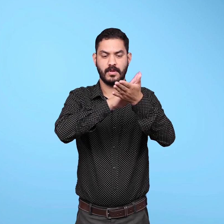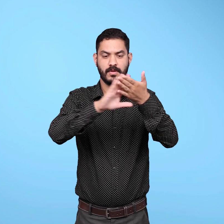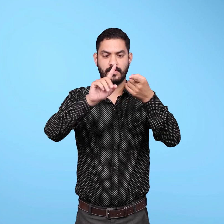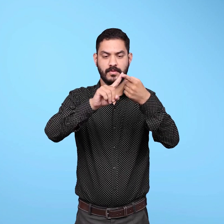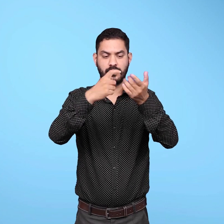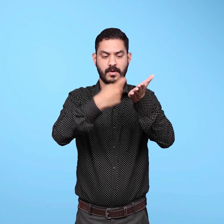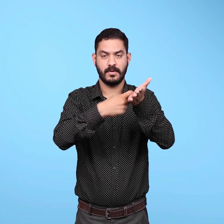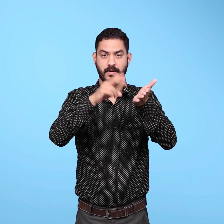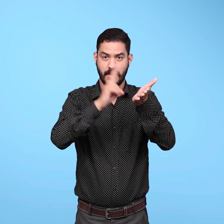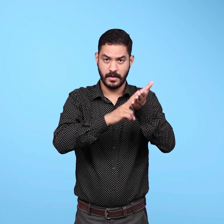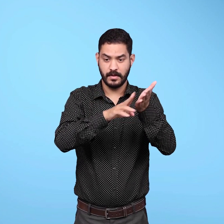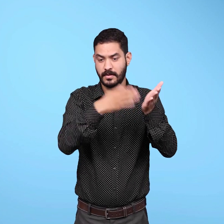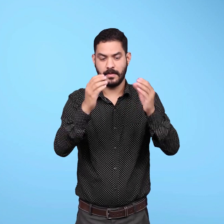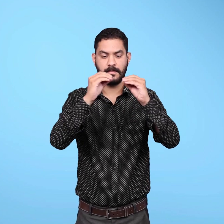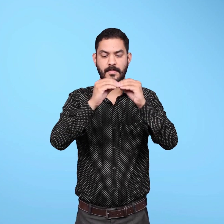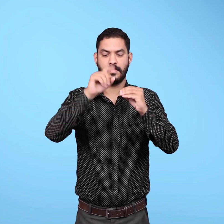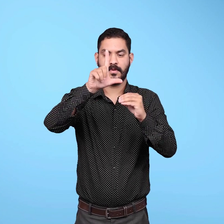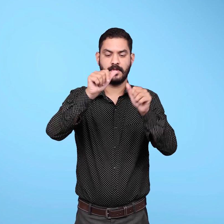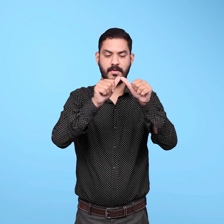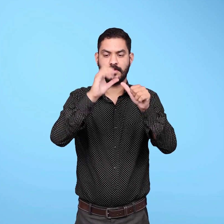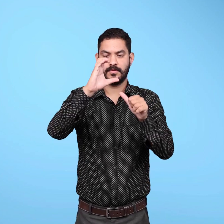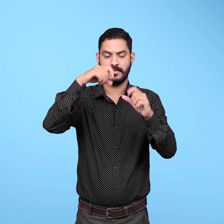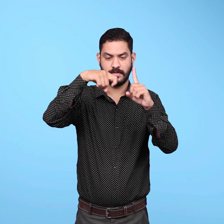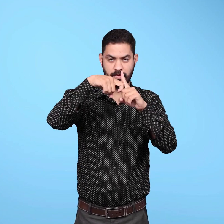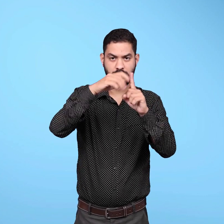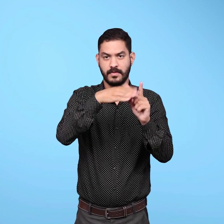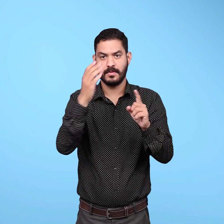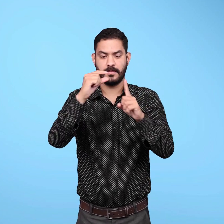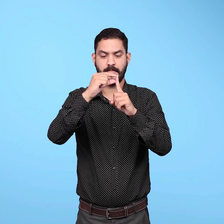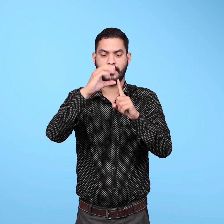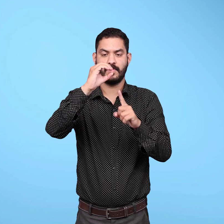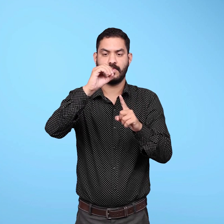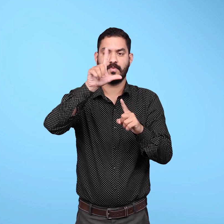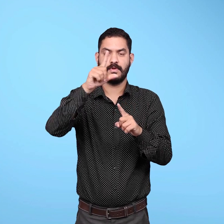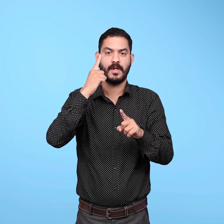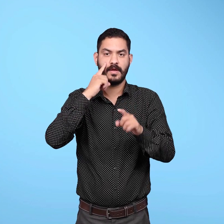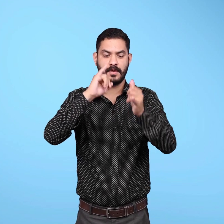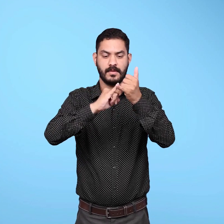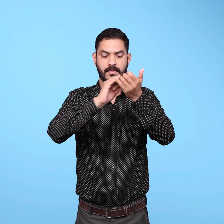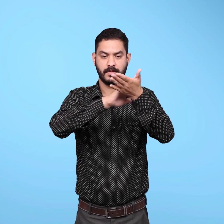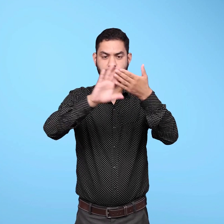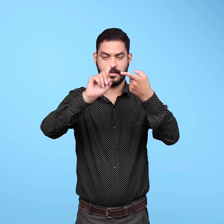NBPW. It gets its name from the fact that it is generally found in the northern part of the